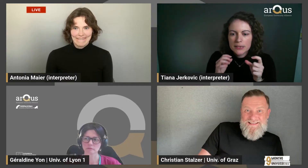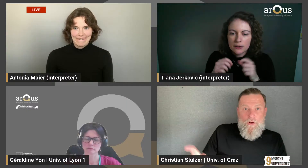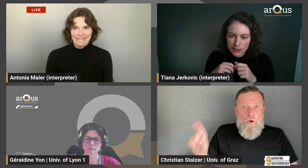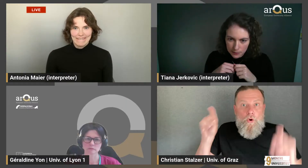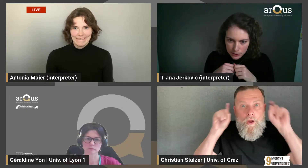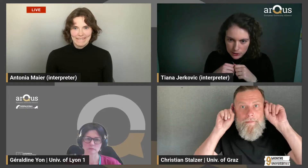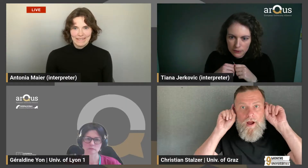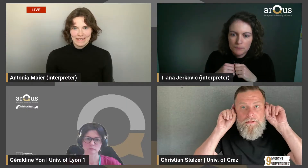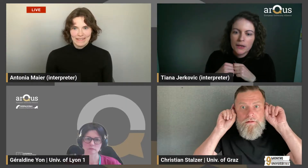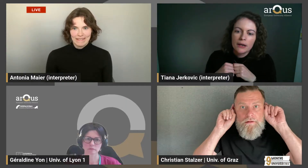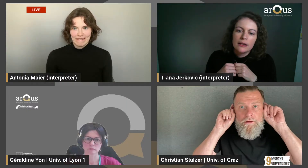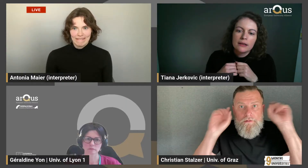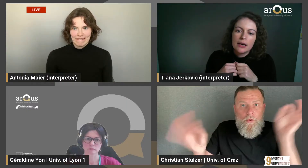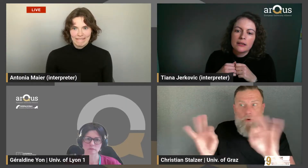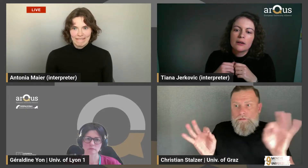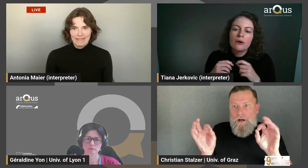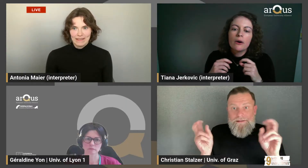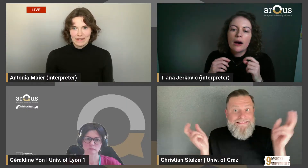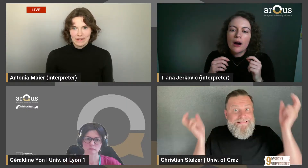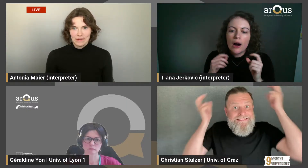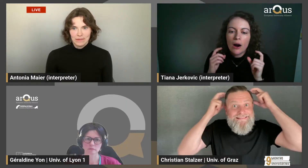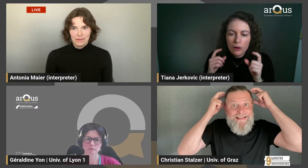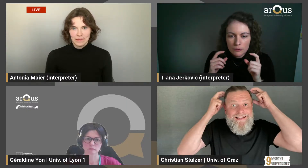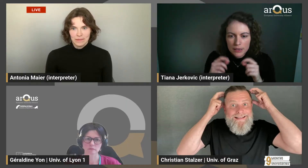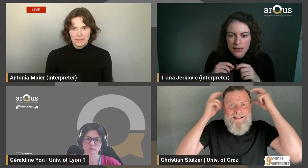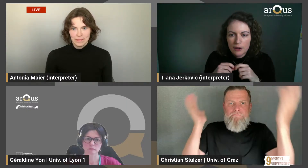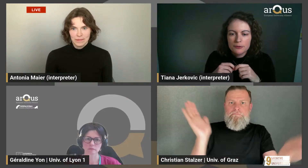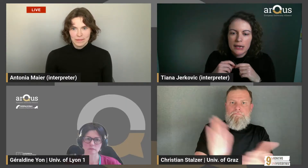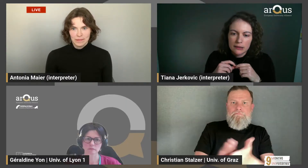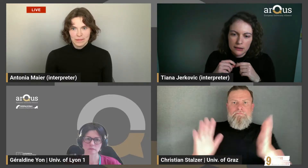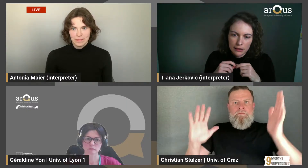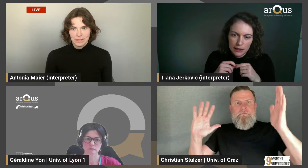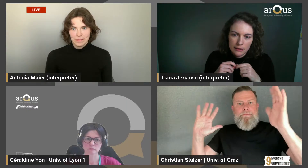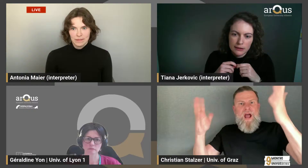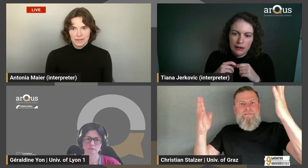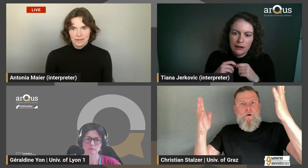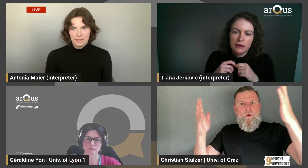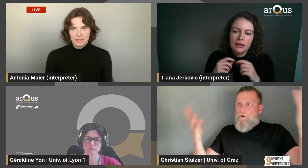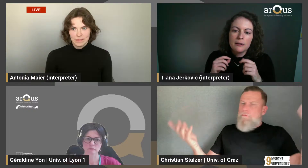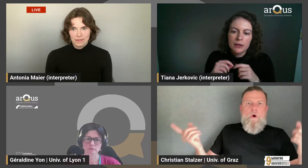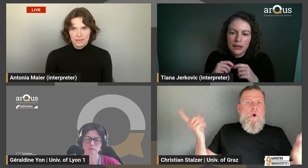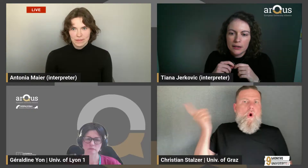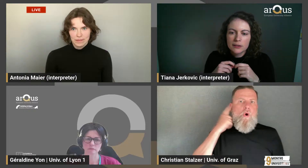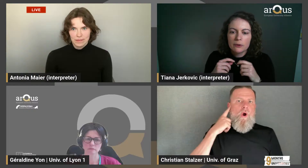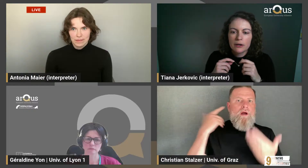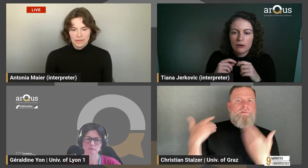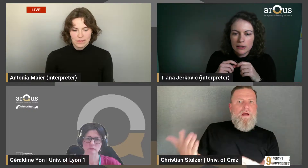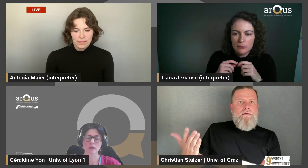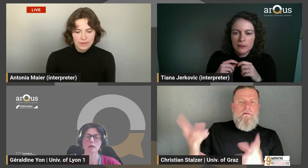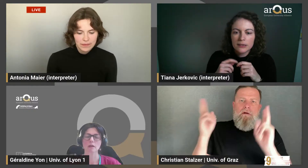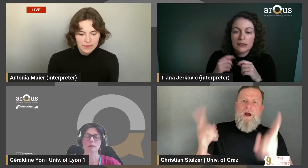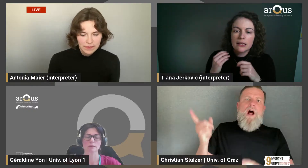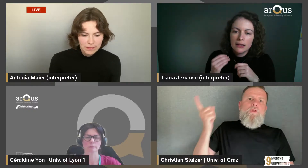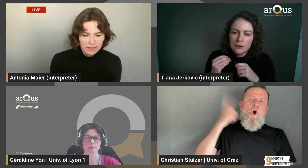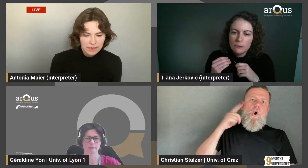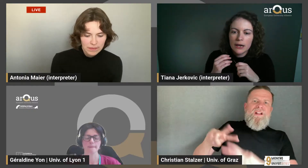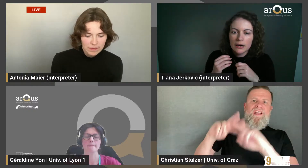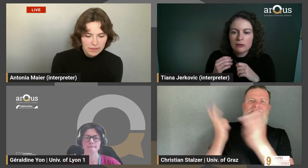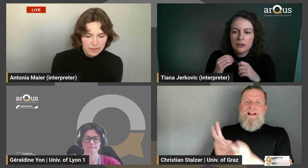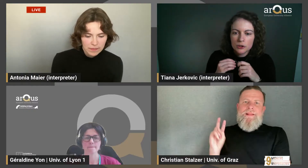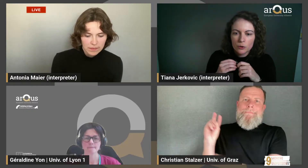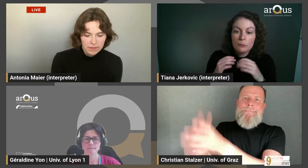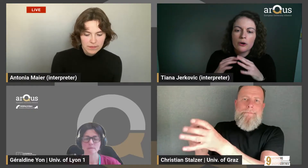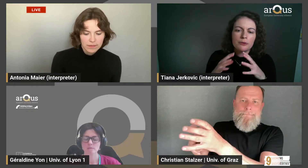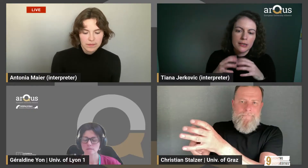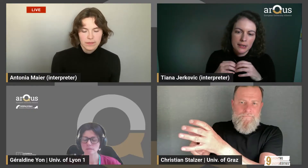misunderstanding, misconception that all of us have technical aids like hearing aids or cochlear implants, and that they would